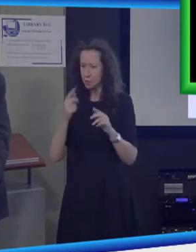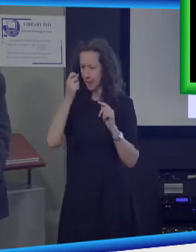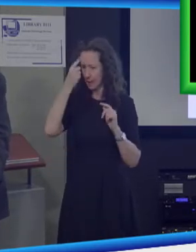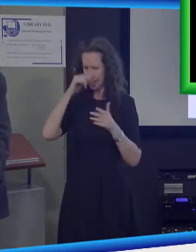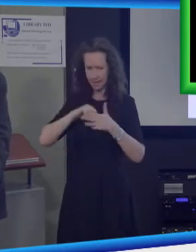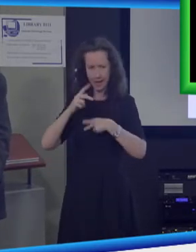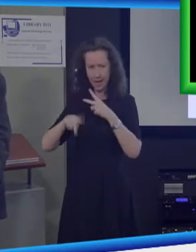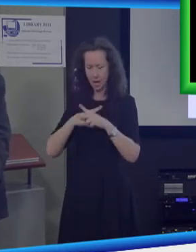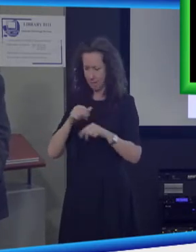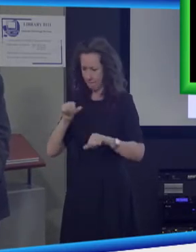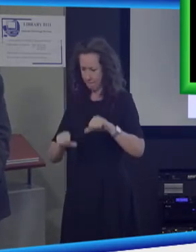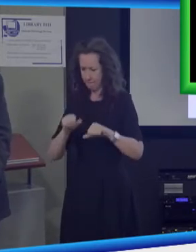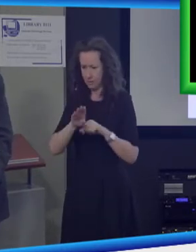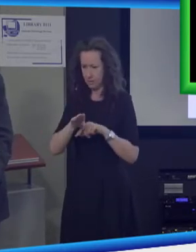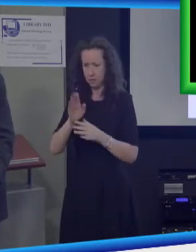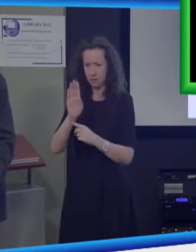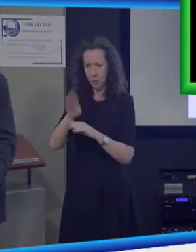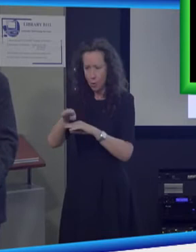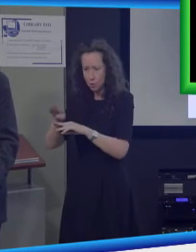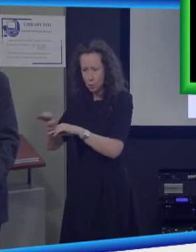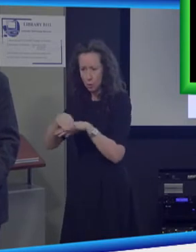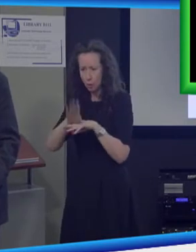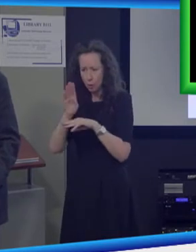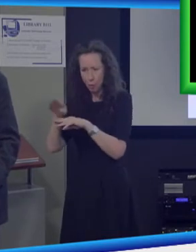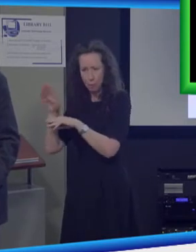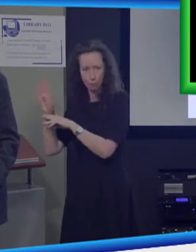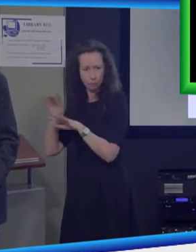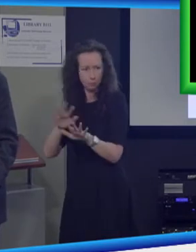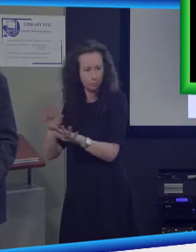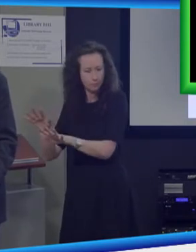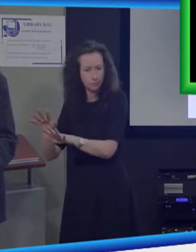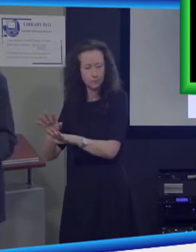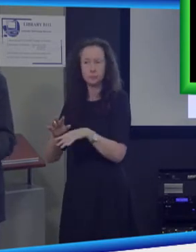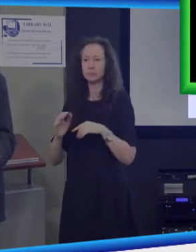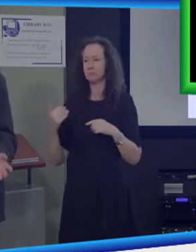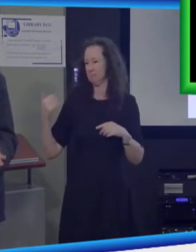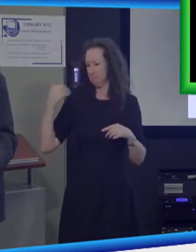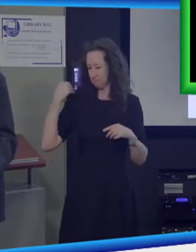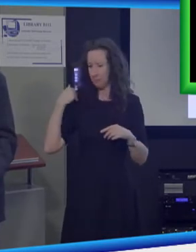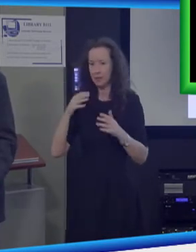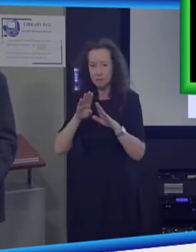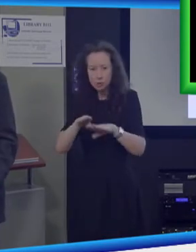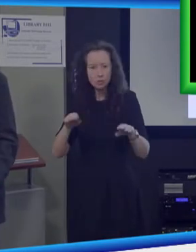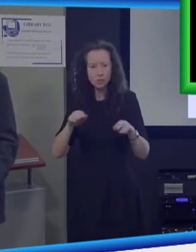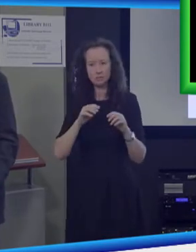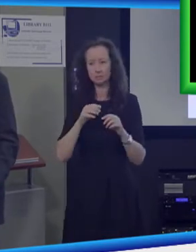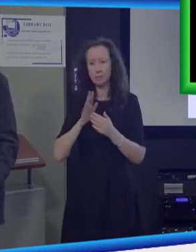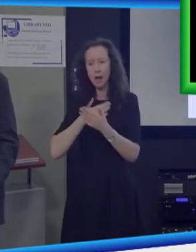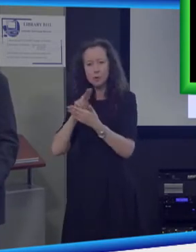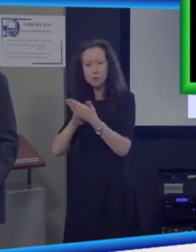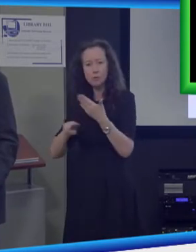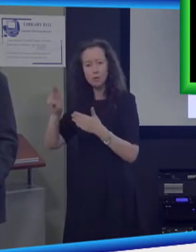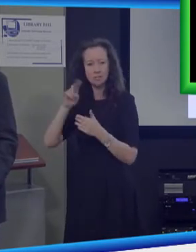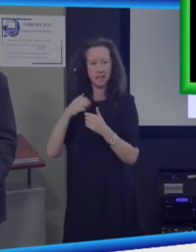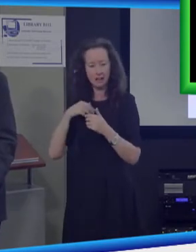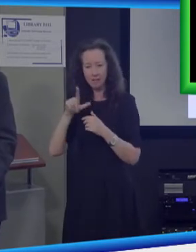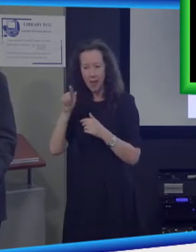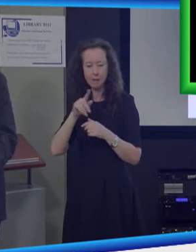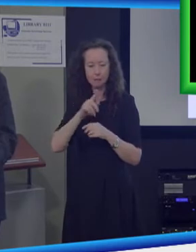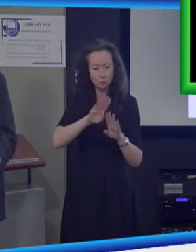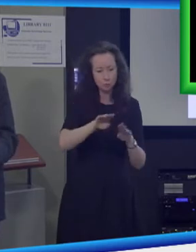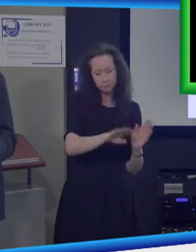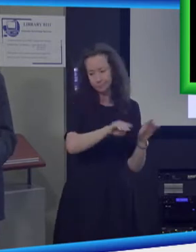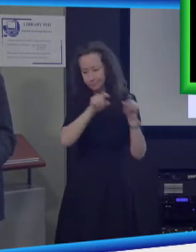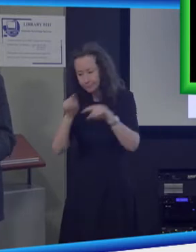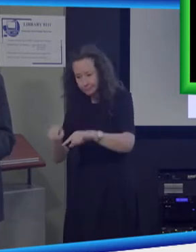with 26 children in a university laboratory school. We presented with the problems just like the ones I showed you, and we